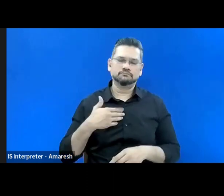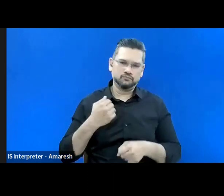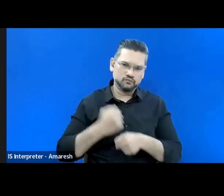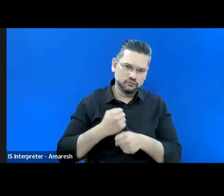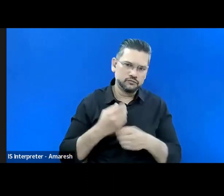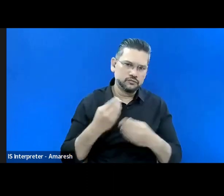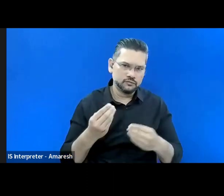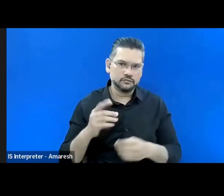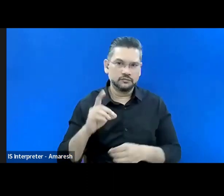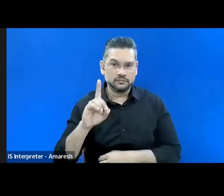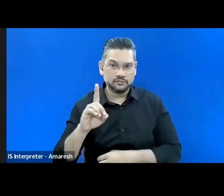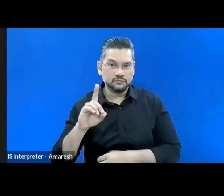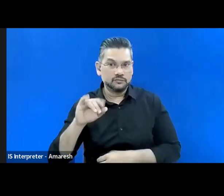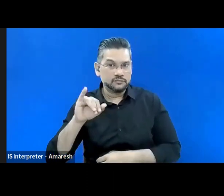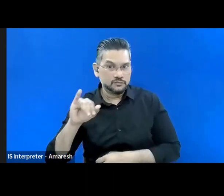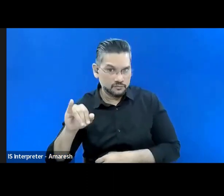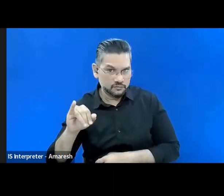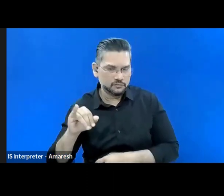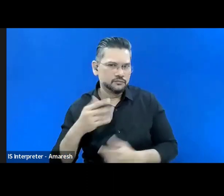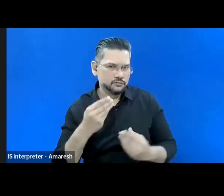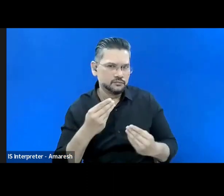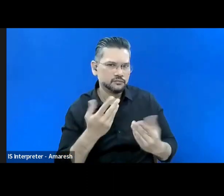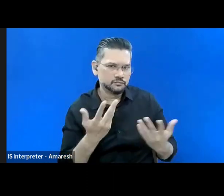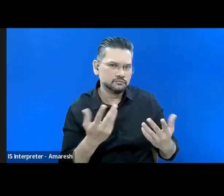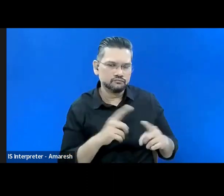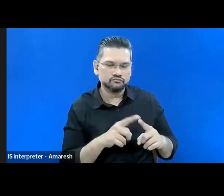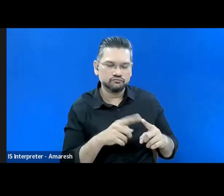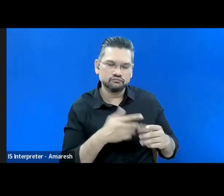deinstitutionalization here for young people living with